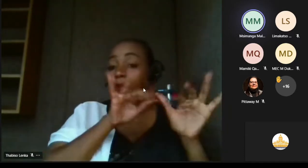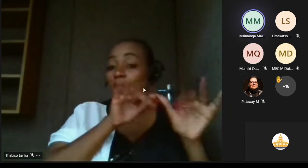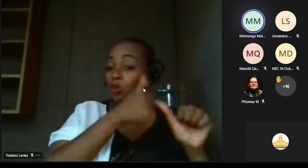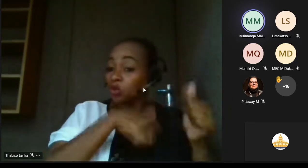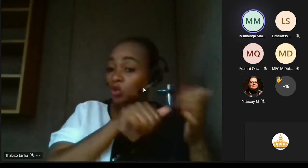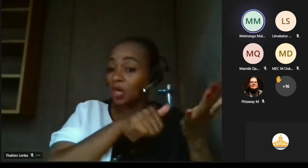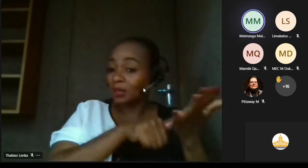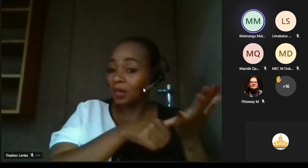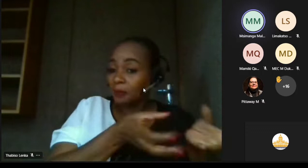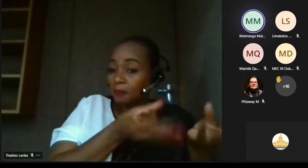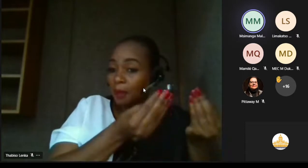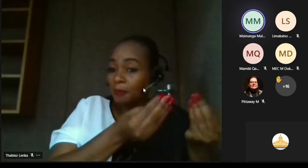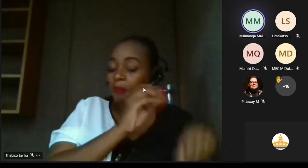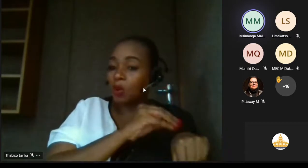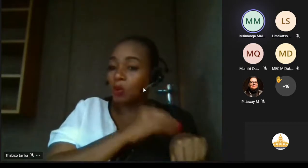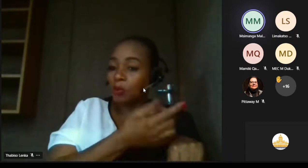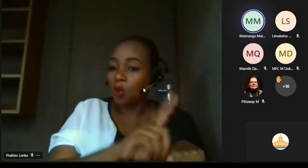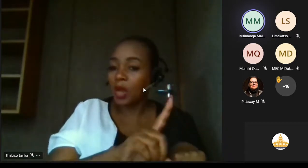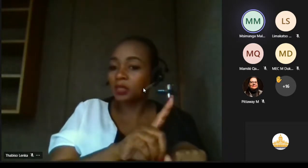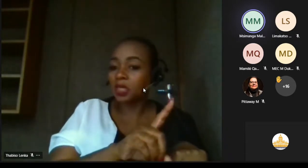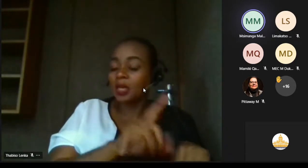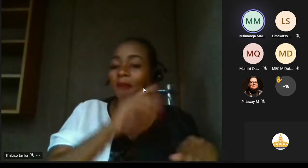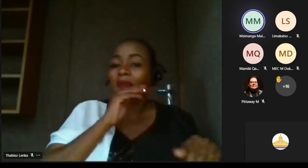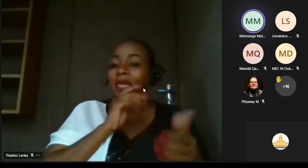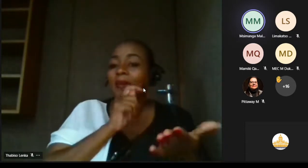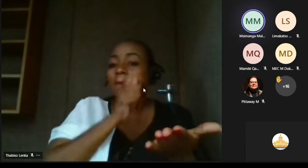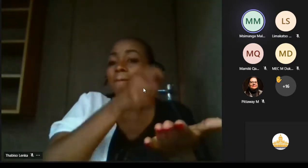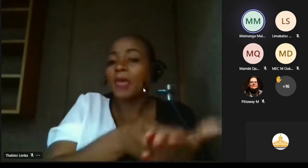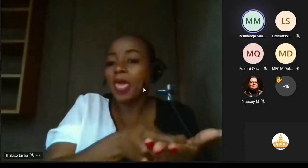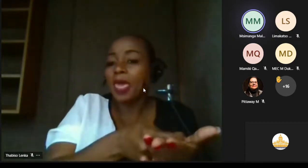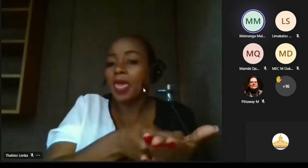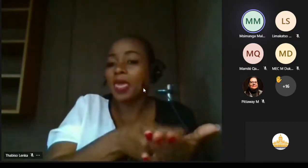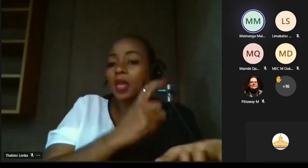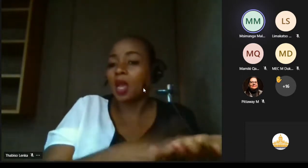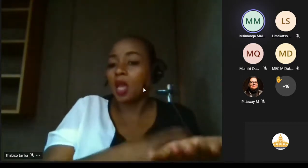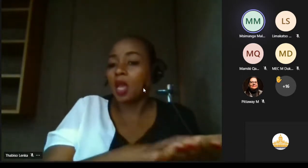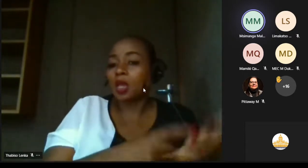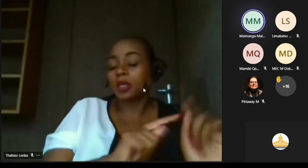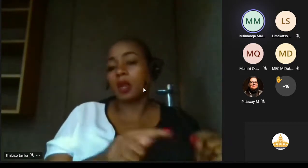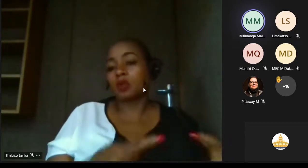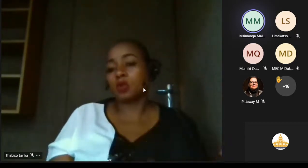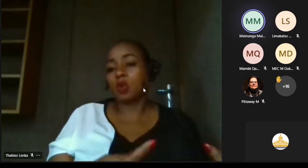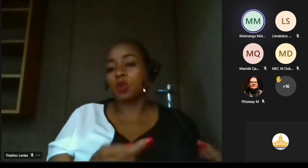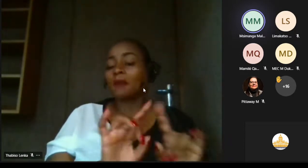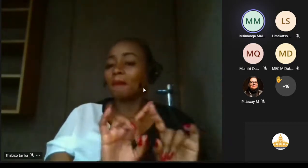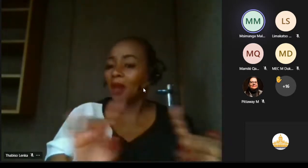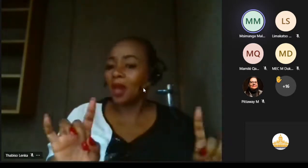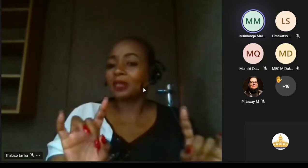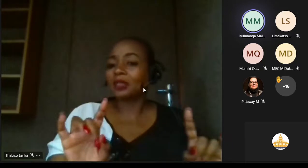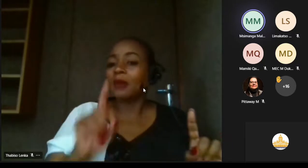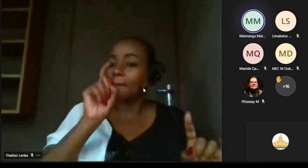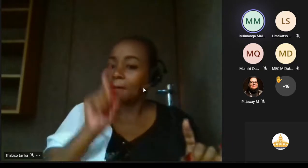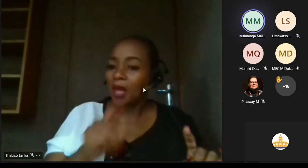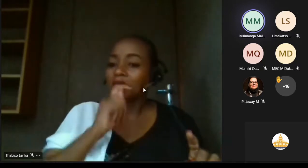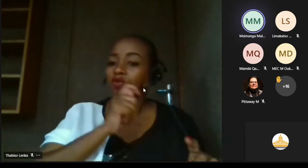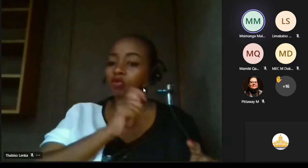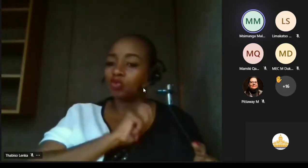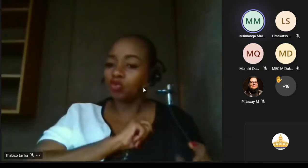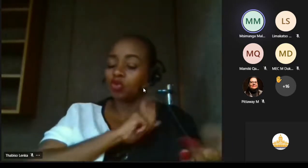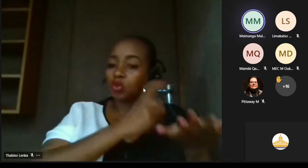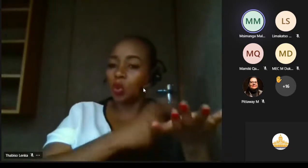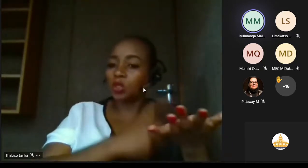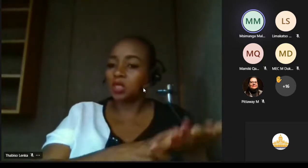bothata ba bone ke gore ba ka se kgone go patala ditshebeletso. The only thing ya o etsa ntho ke gore sekoloto se sa mofuto jwalo